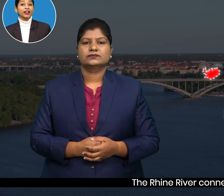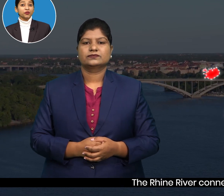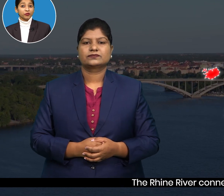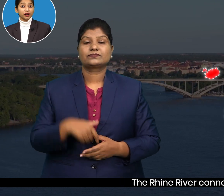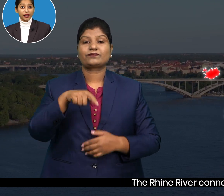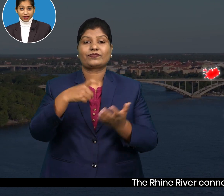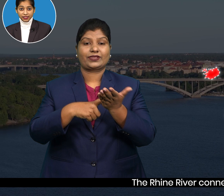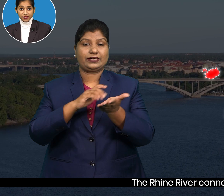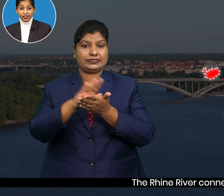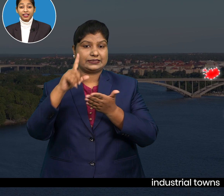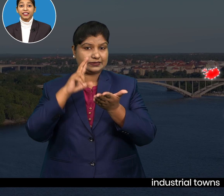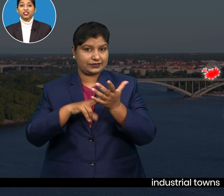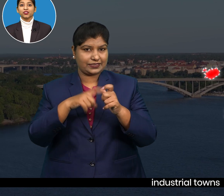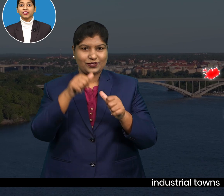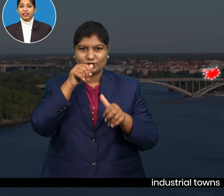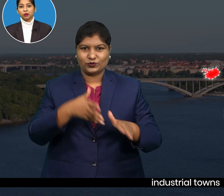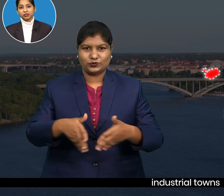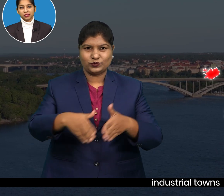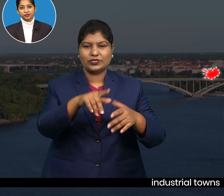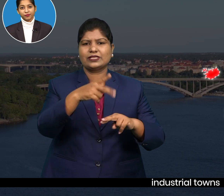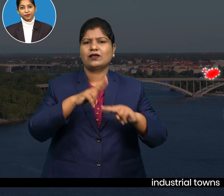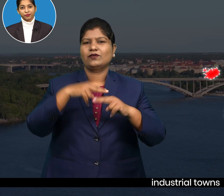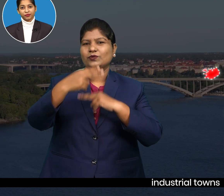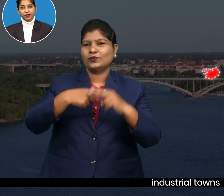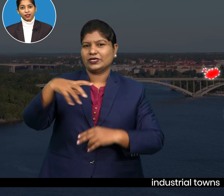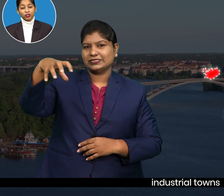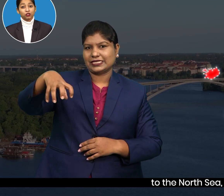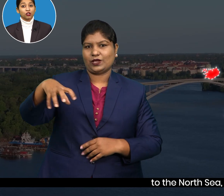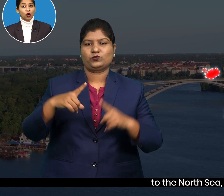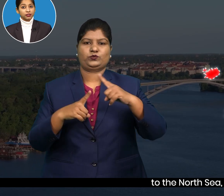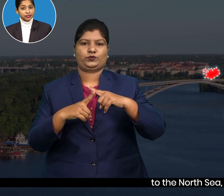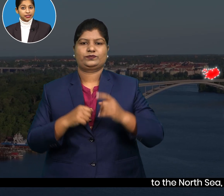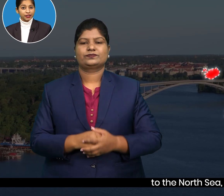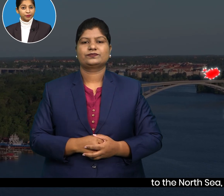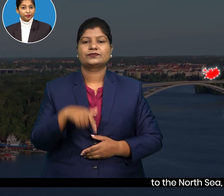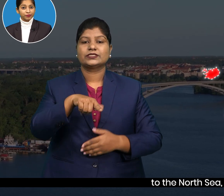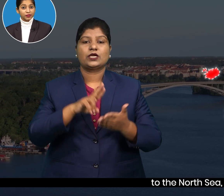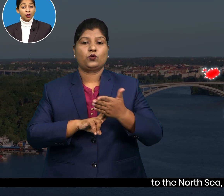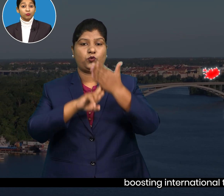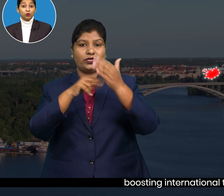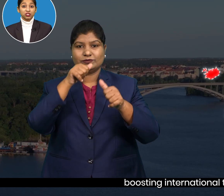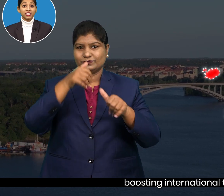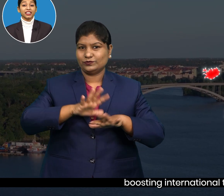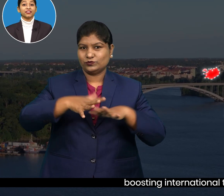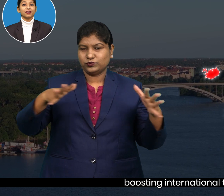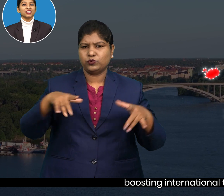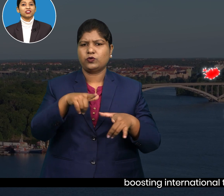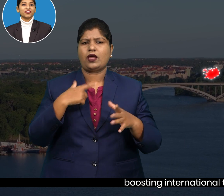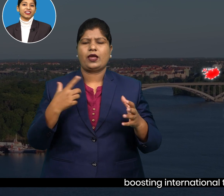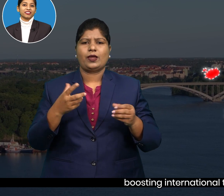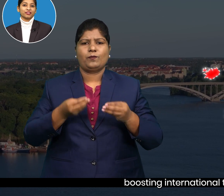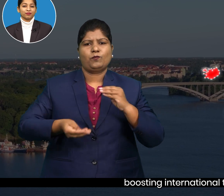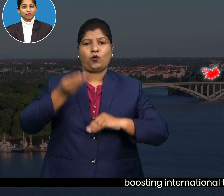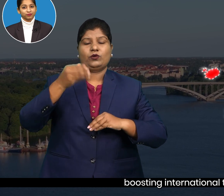The Rhine River connects industrial towns to the North Sea, boosting